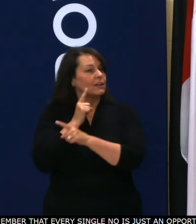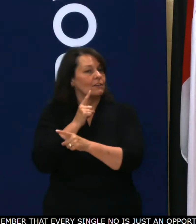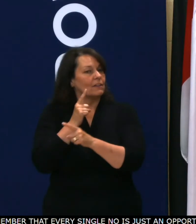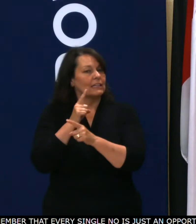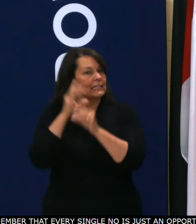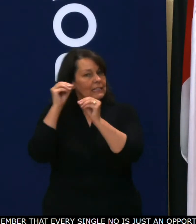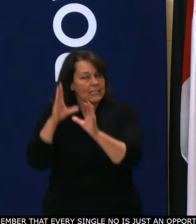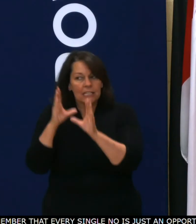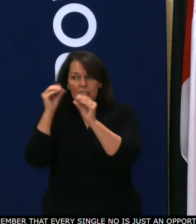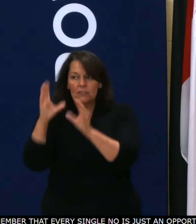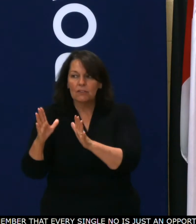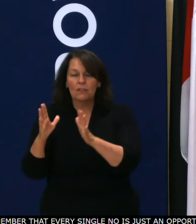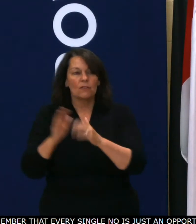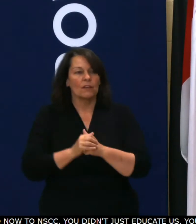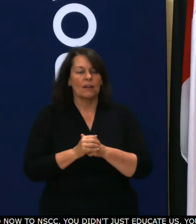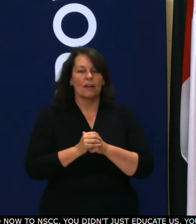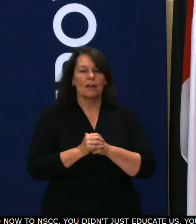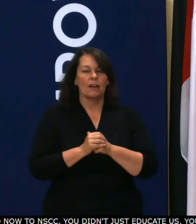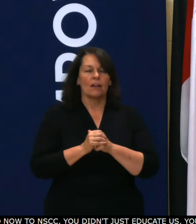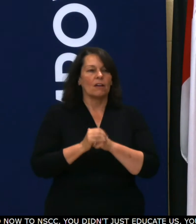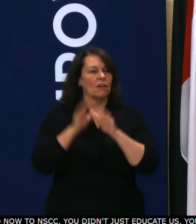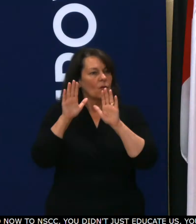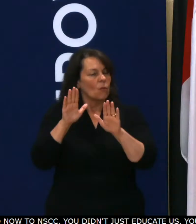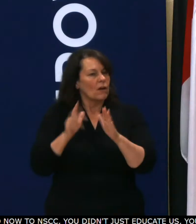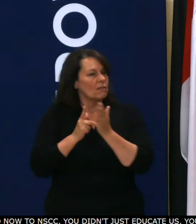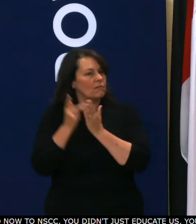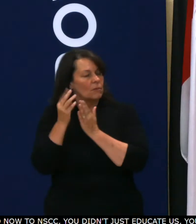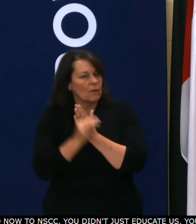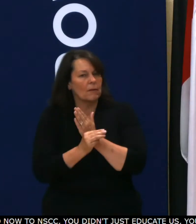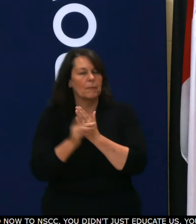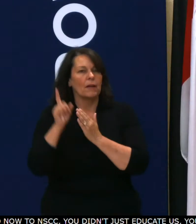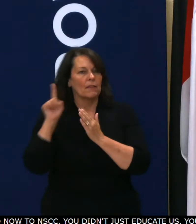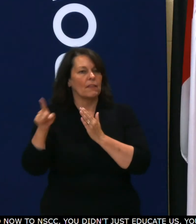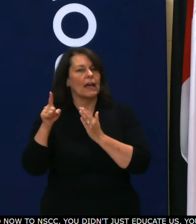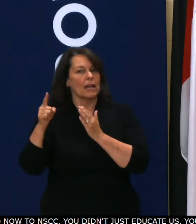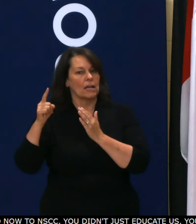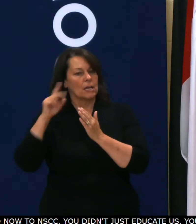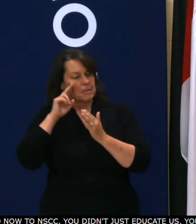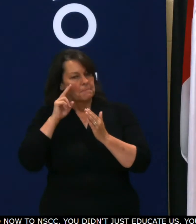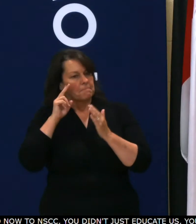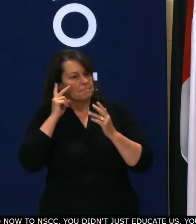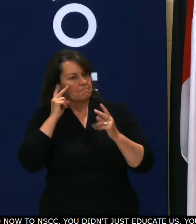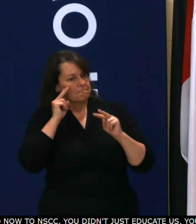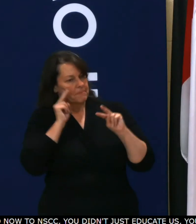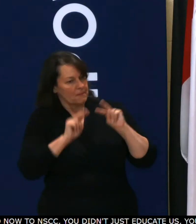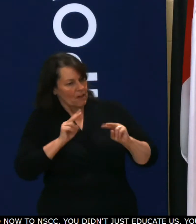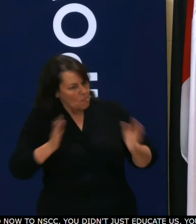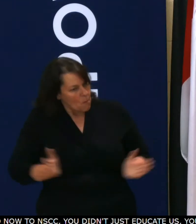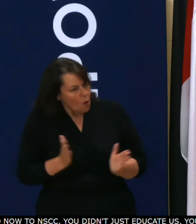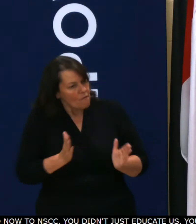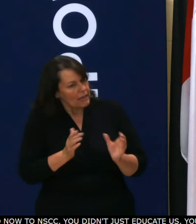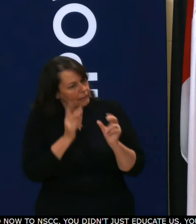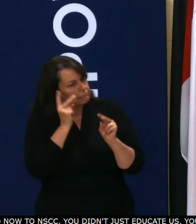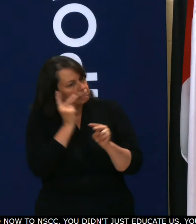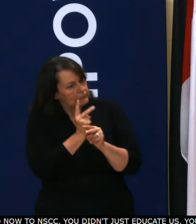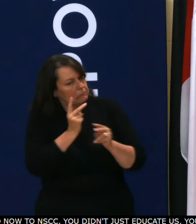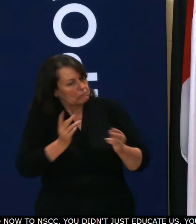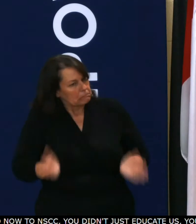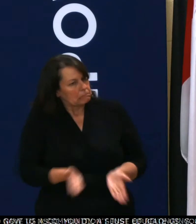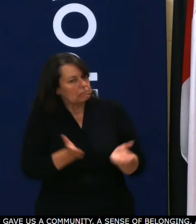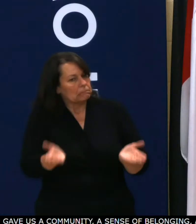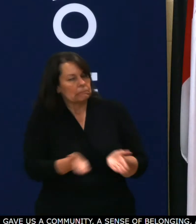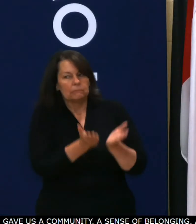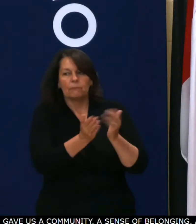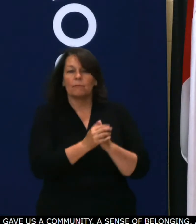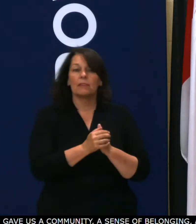the School of Access, and the Adult Learning Program, who saw our potential and motivated us to keep going. To the staff